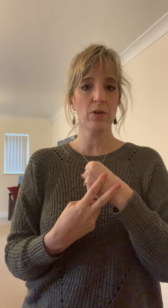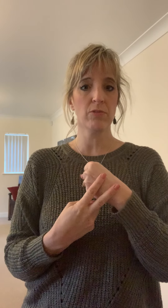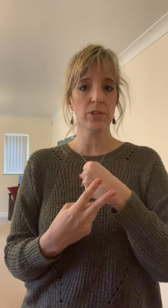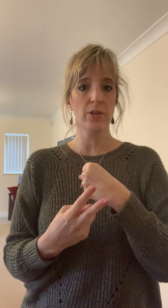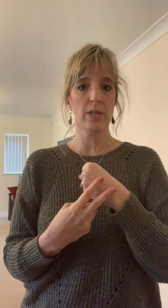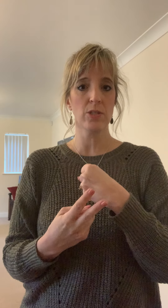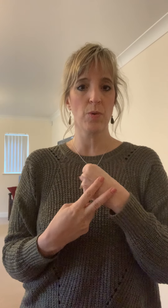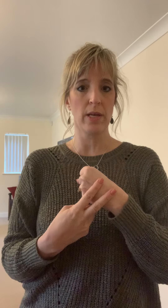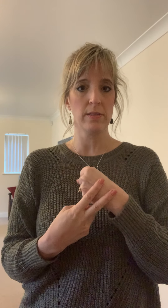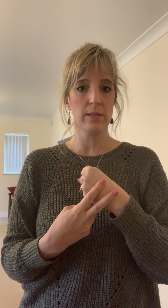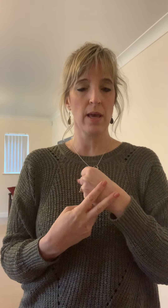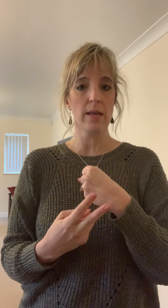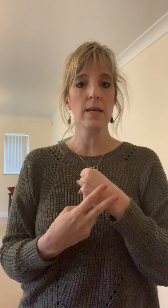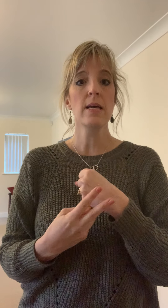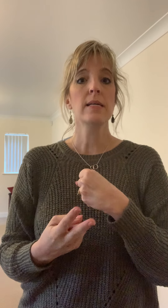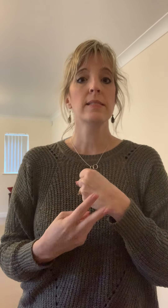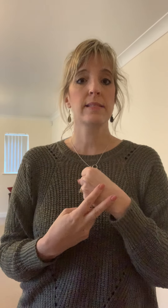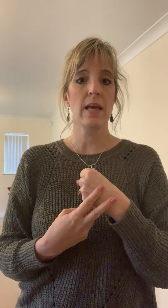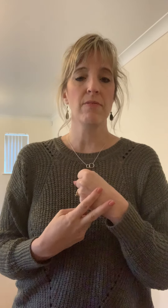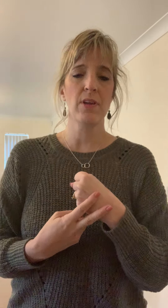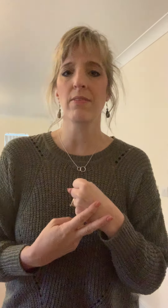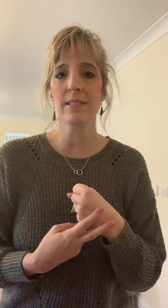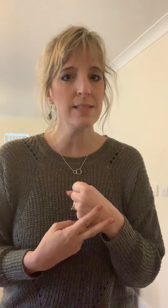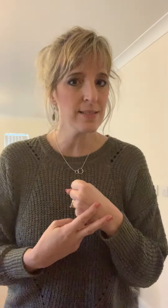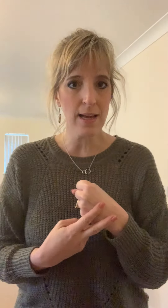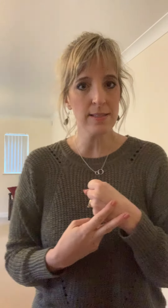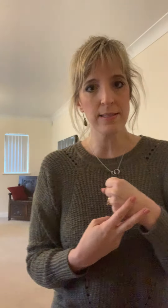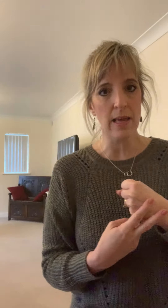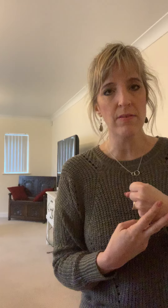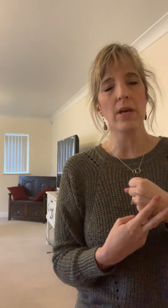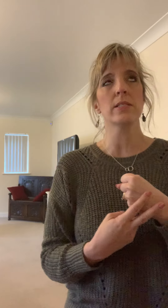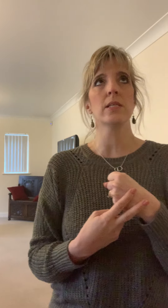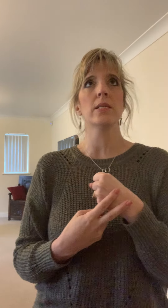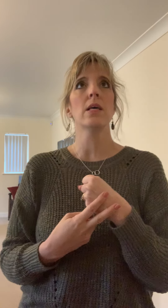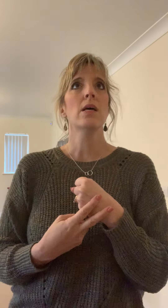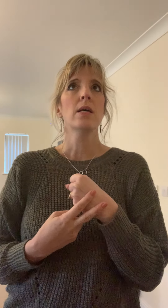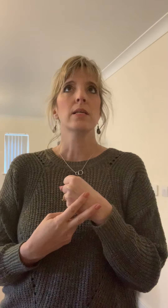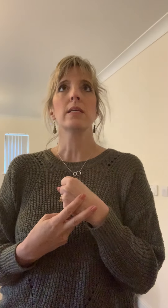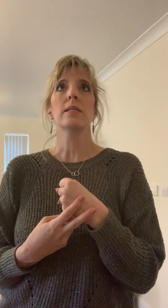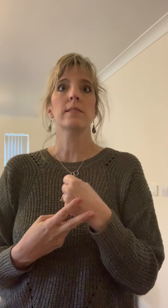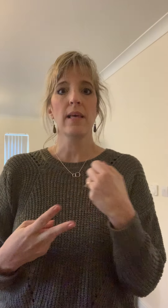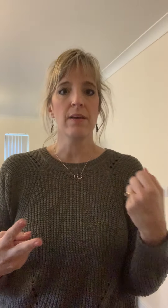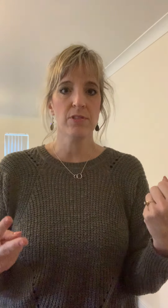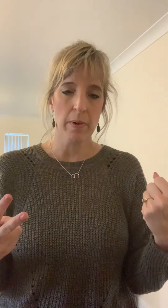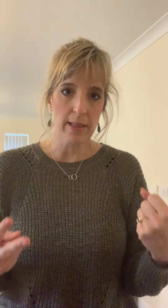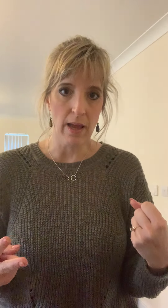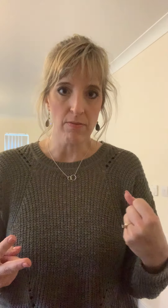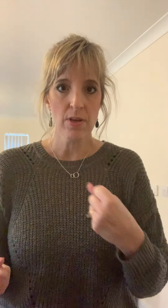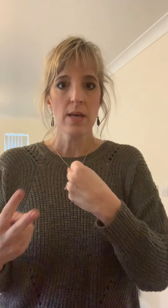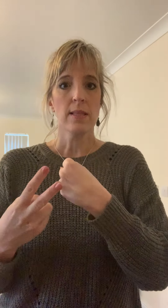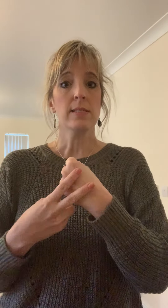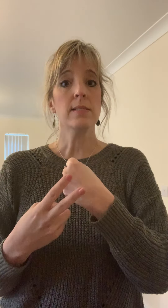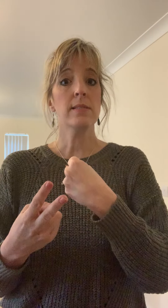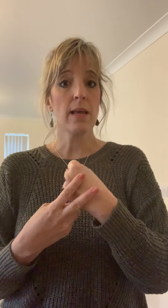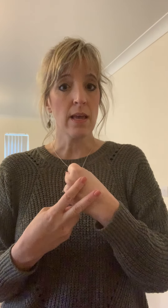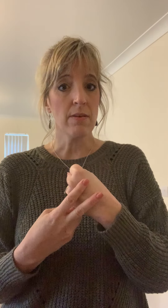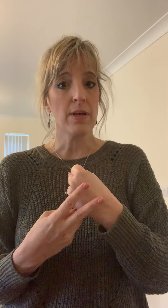over and you hit it twice, okay? Save. Now this is not save as in he saved my life. This is save as